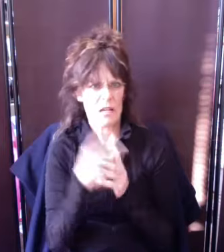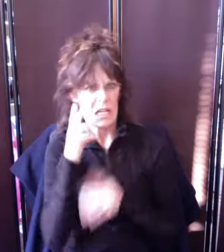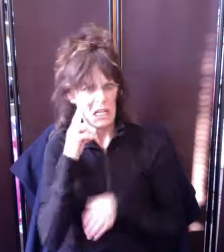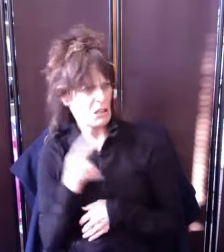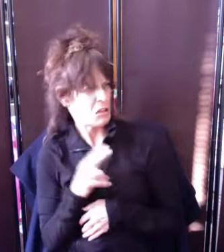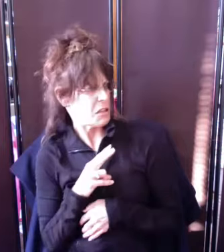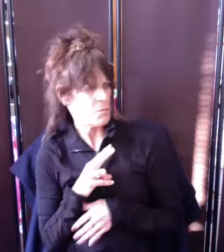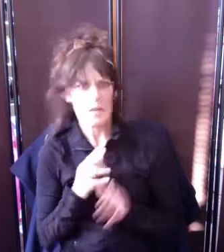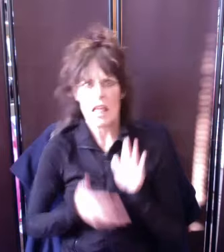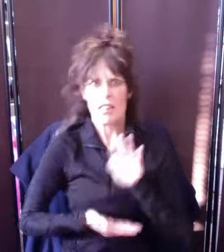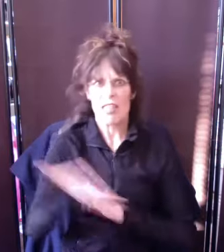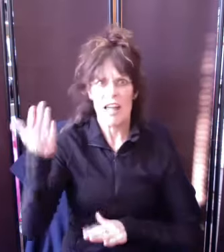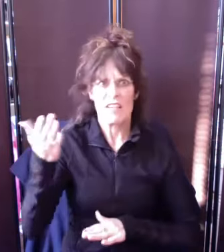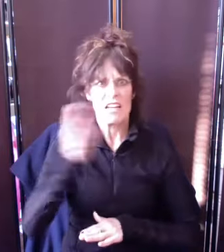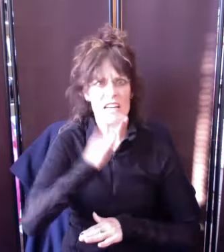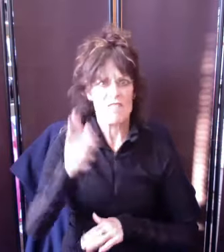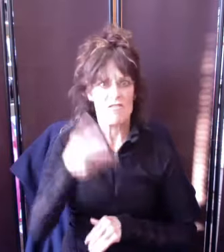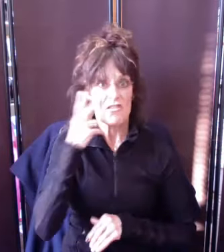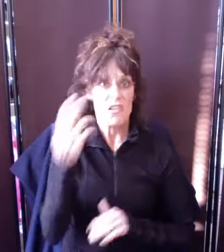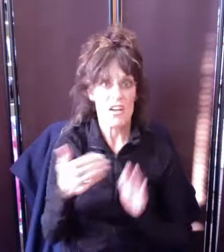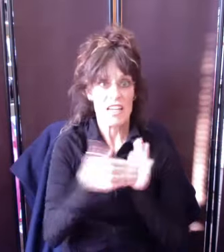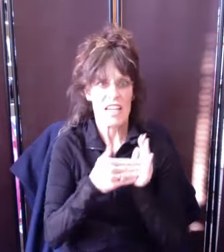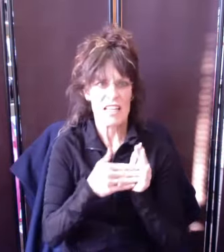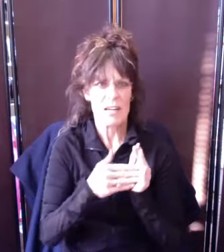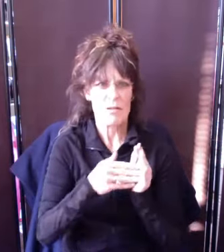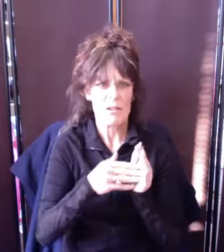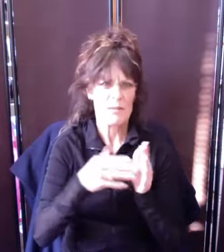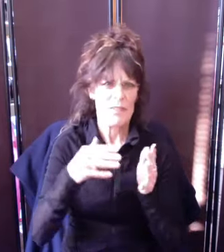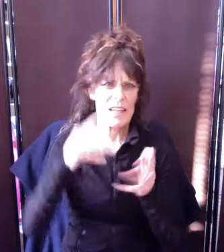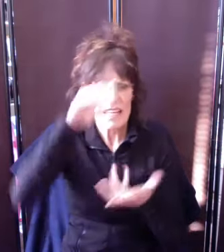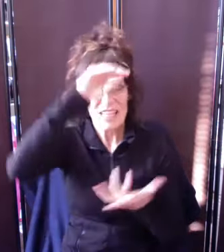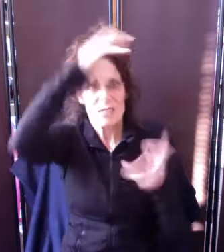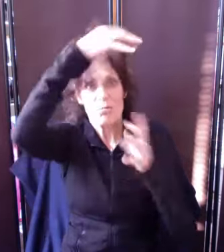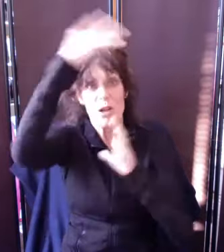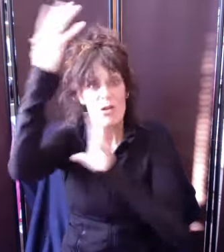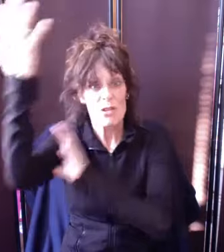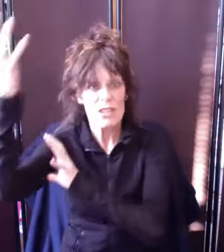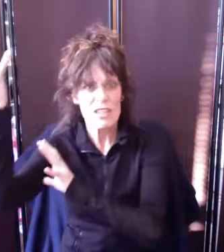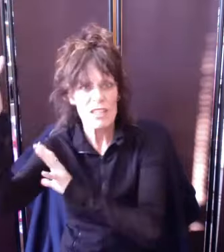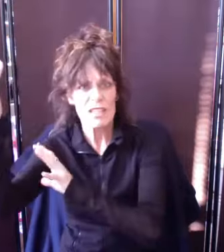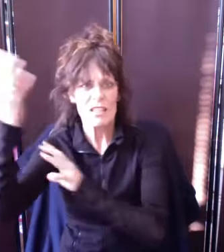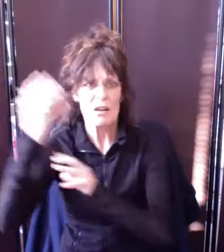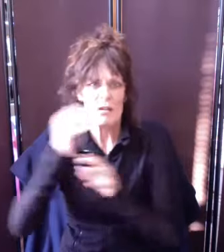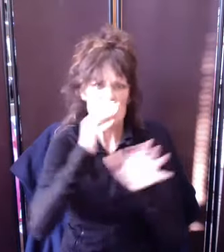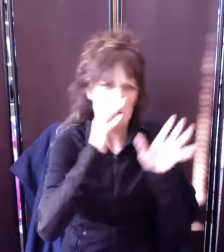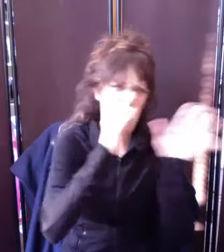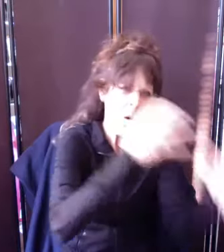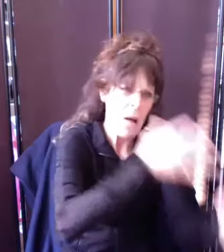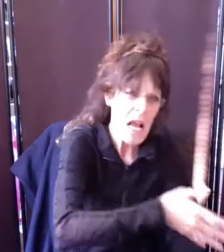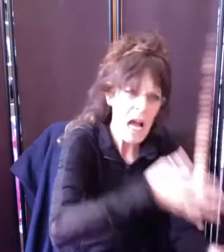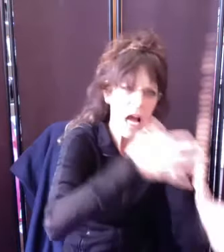explosions of all sorts and kinds, like from inside of me, from the inside the blender without the lid on it. I mean, I just